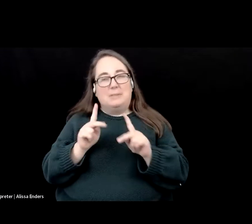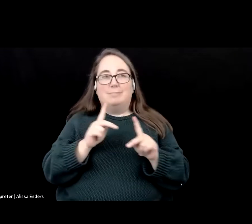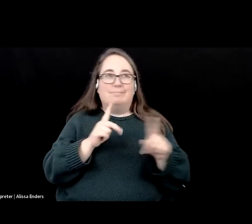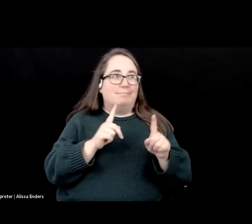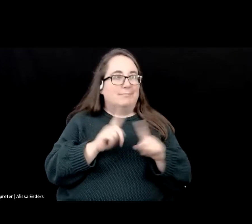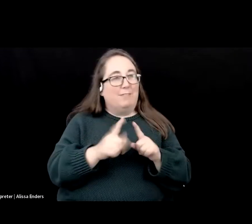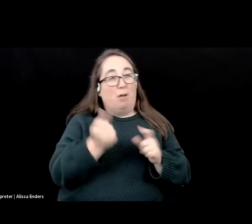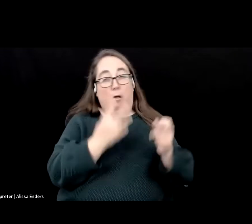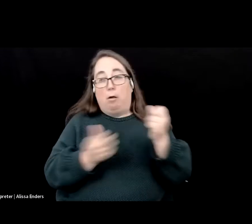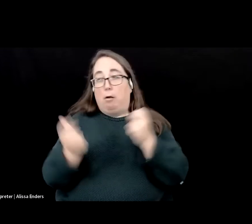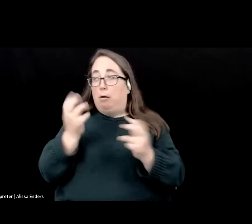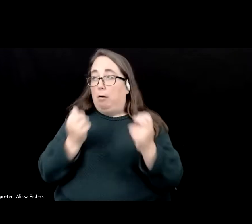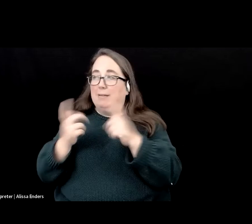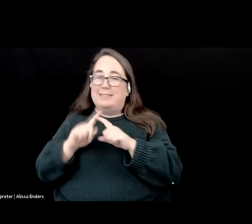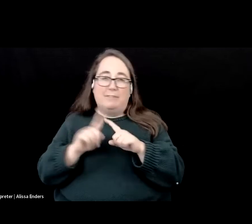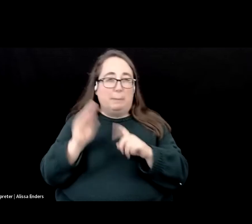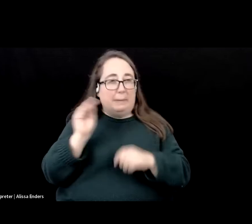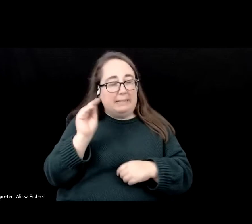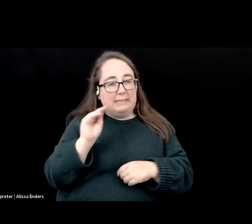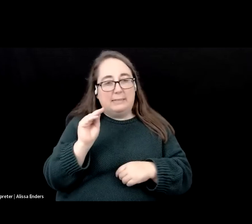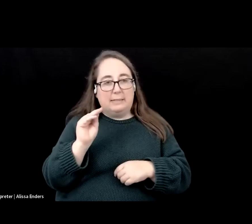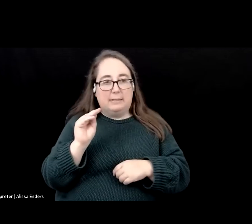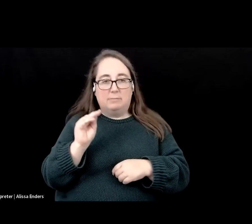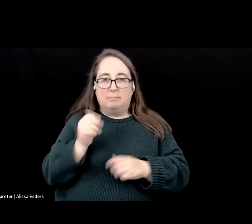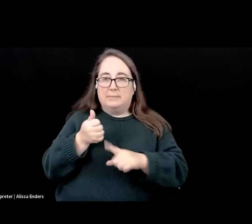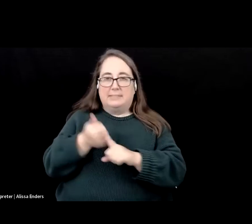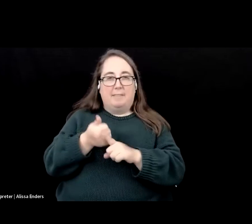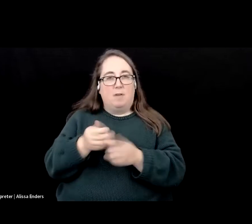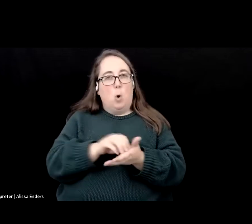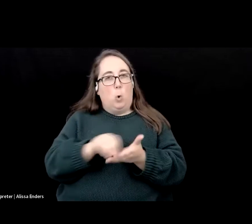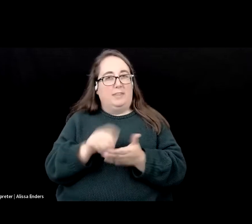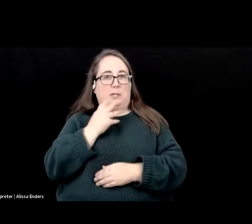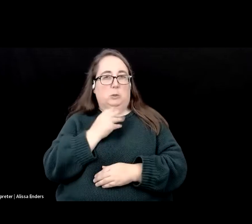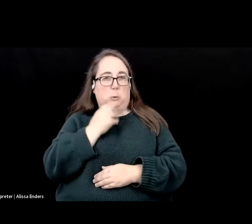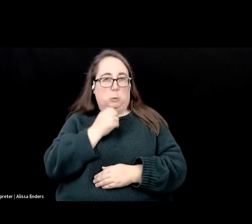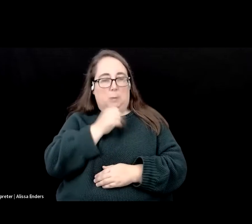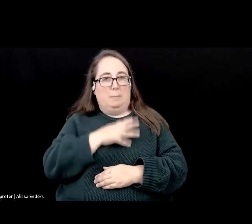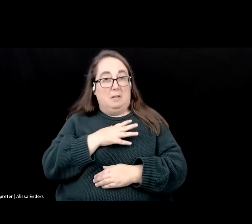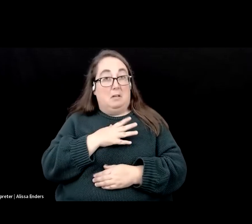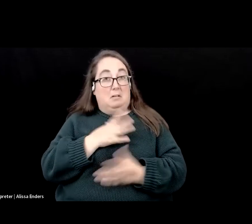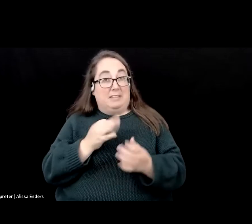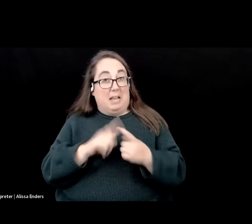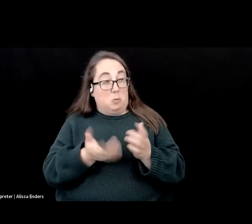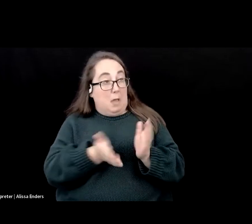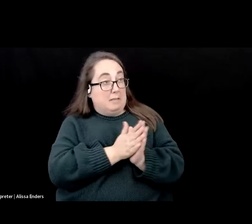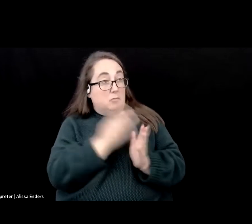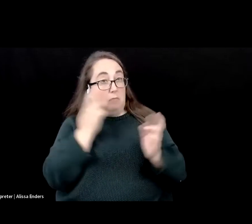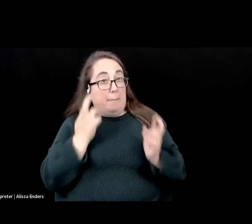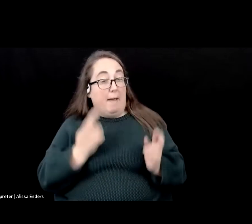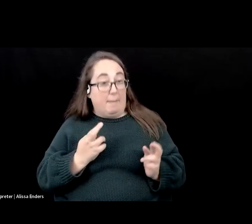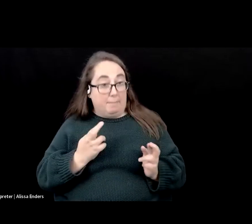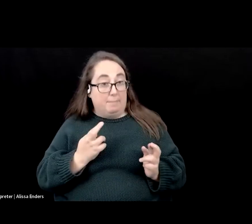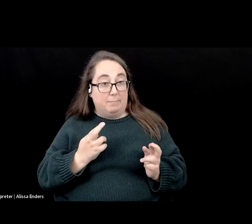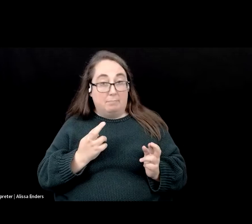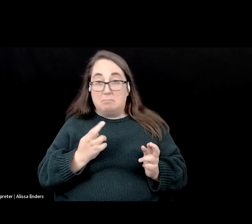right? She got lots of different counsel. And she was an Orthodox Jewish woman, so she and her husband decided to ask their rabbi, which is something people in that tradition